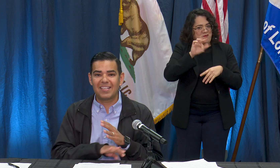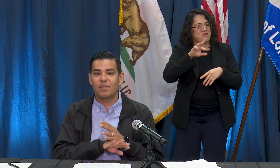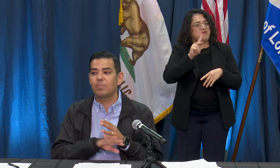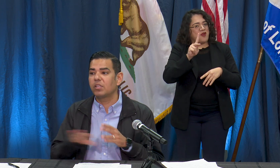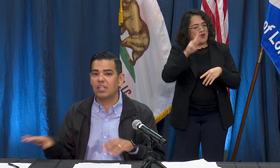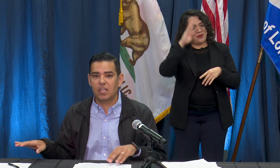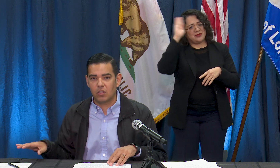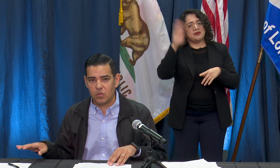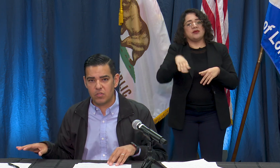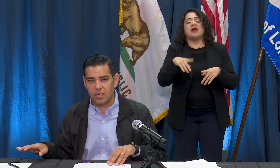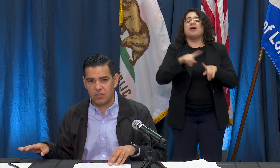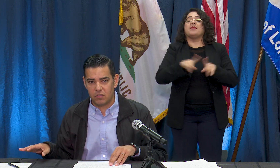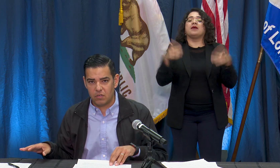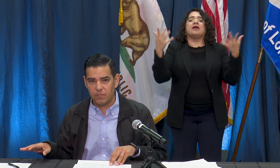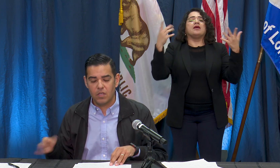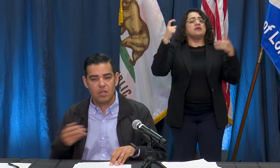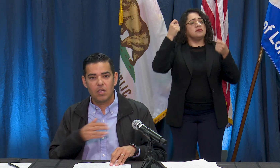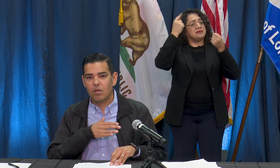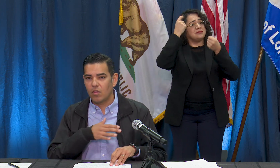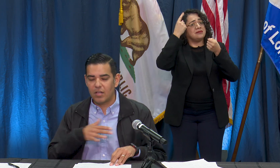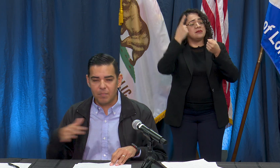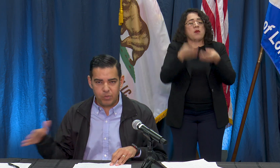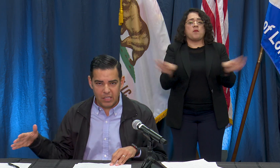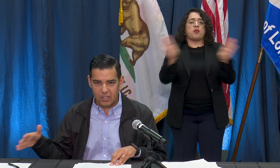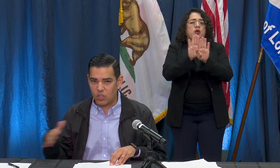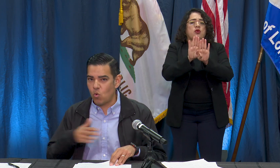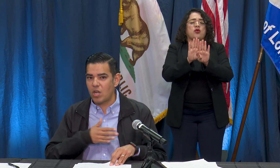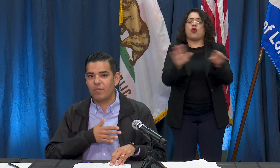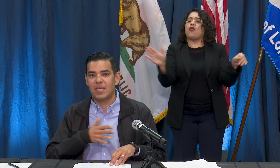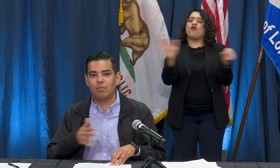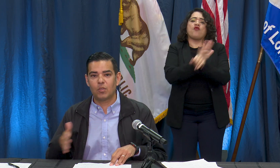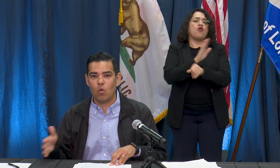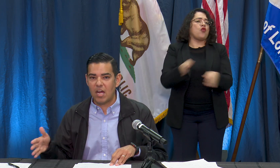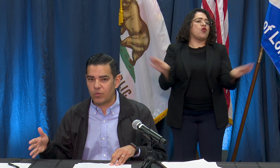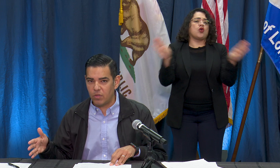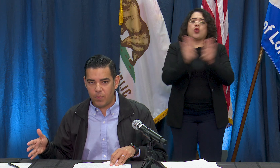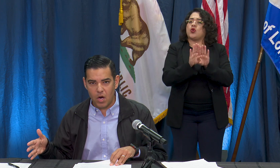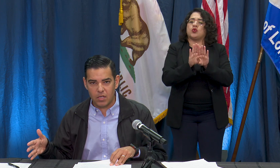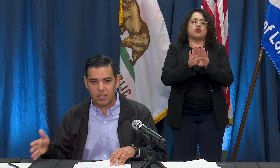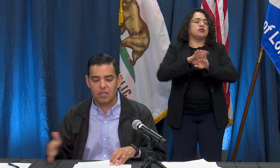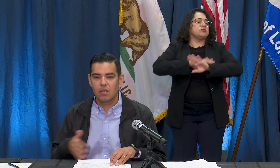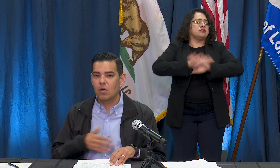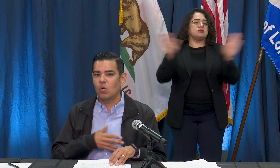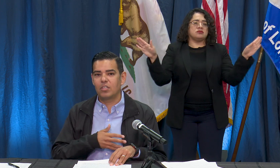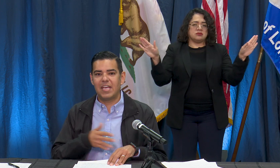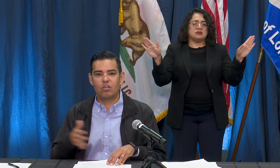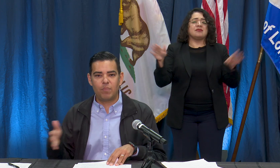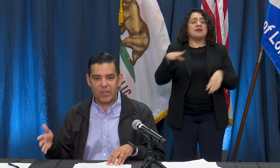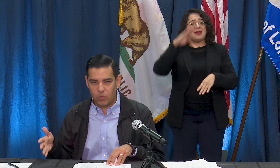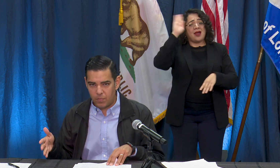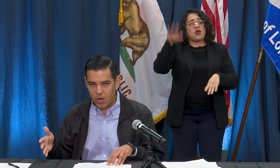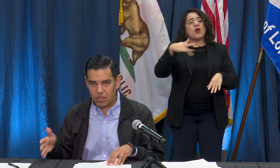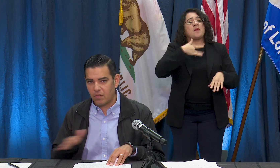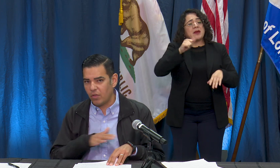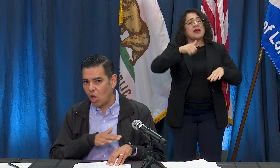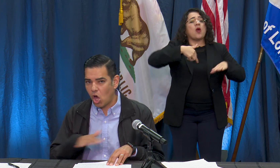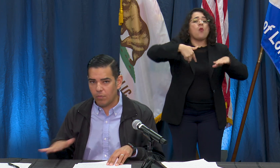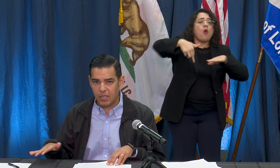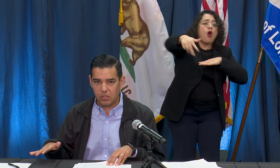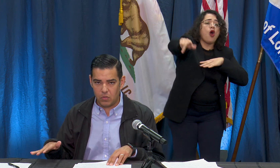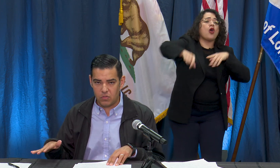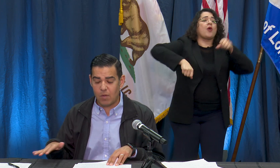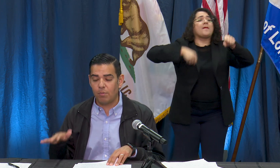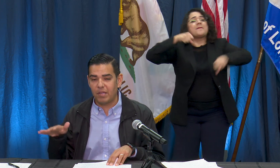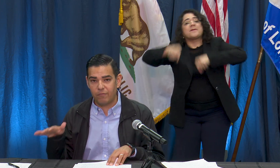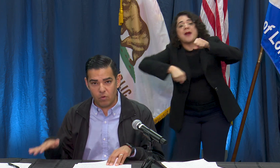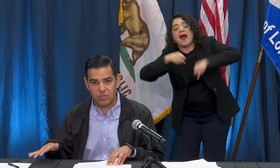parks will be completely closed on Easter. Completely. So you won't even be able to walk through the park or take your bike through the park. They'll all